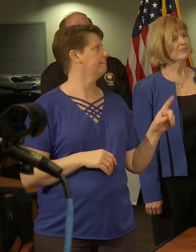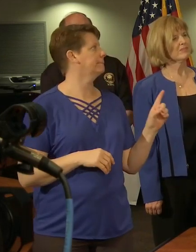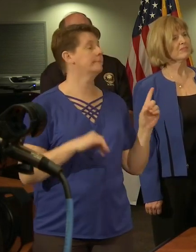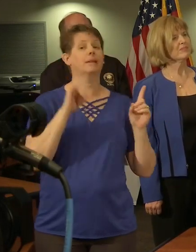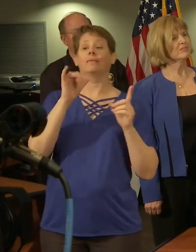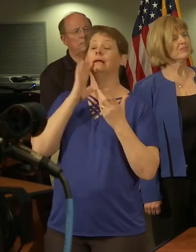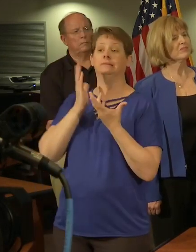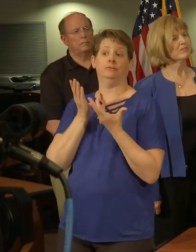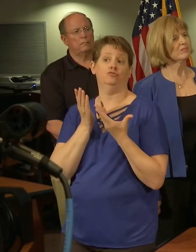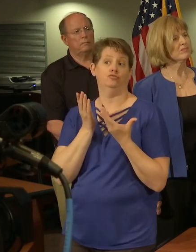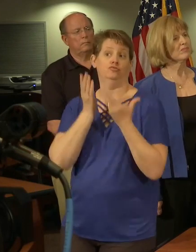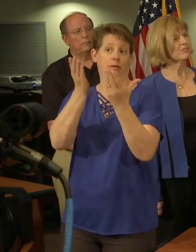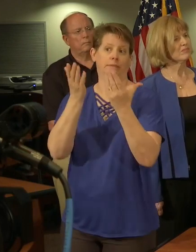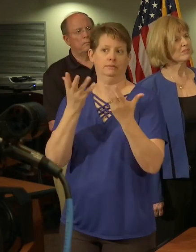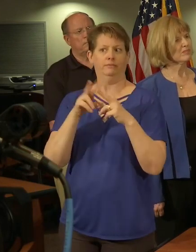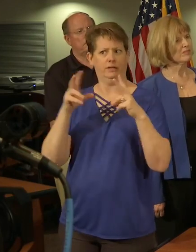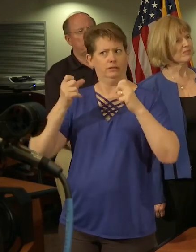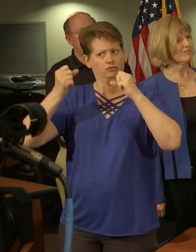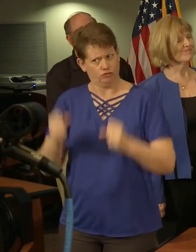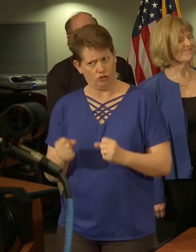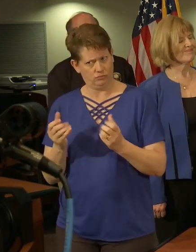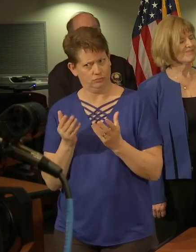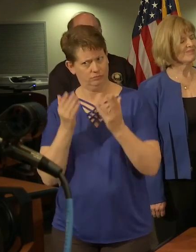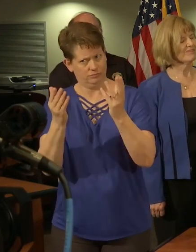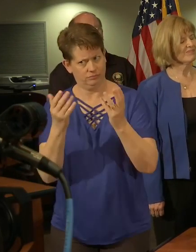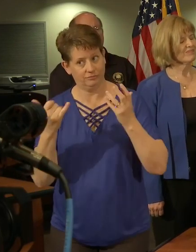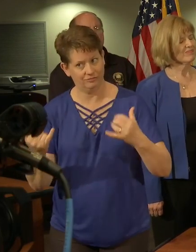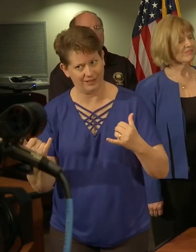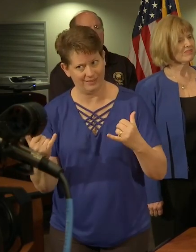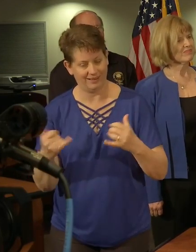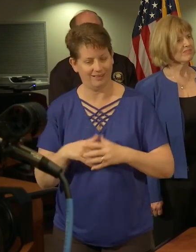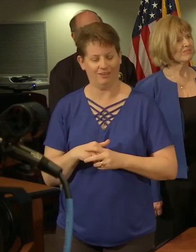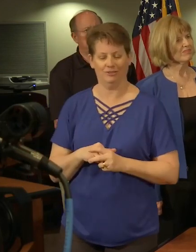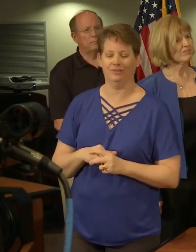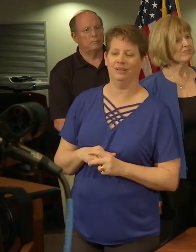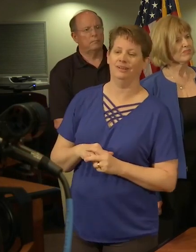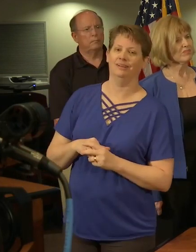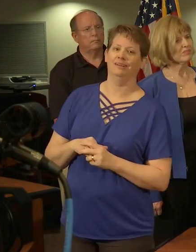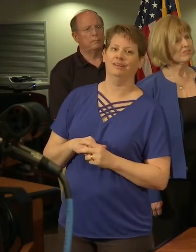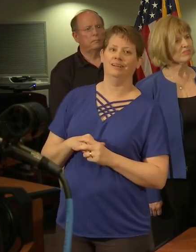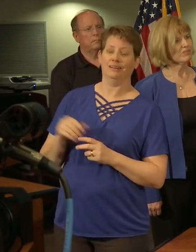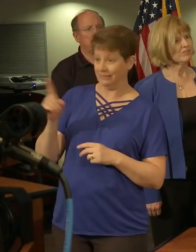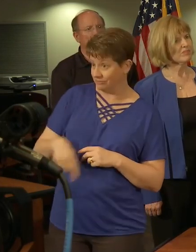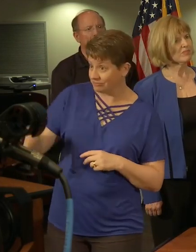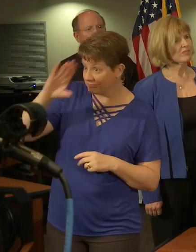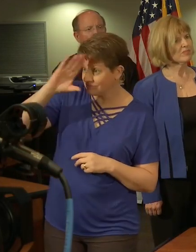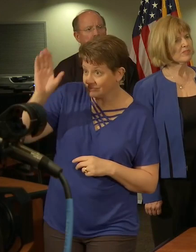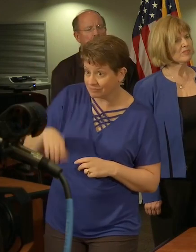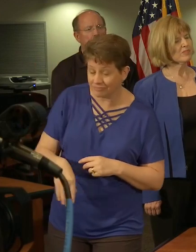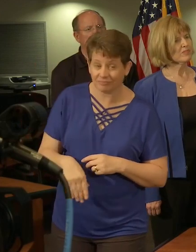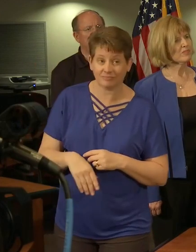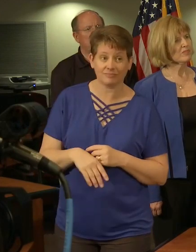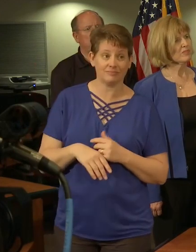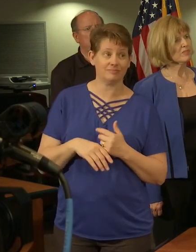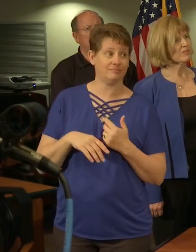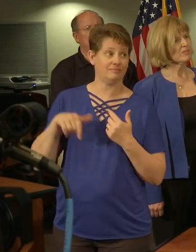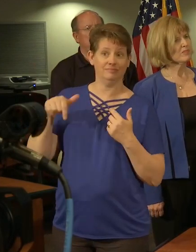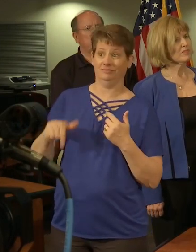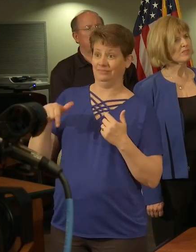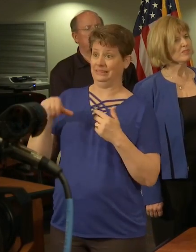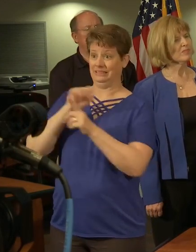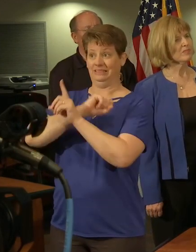is a recommendation and a very strong suggestion at this point. But as y'all know, this is a